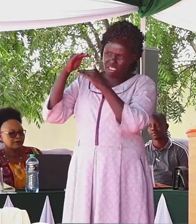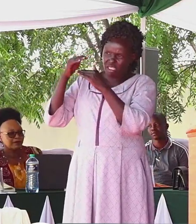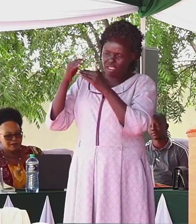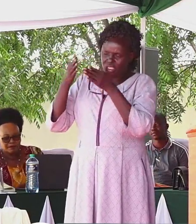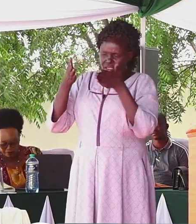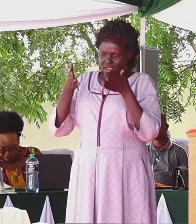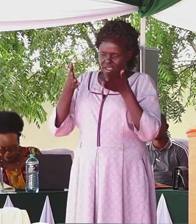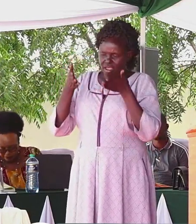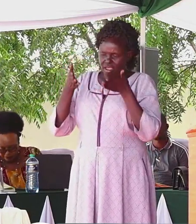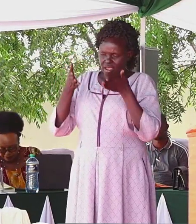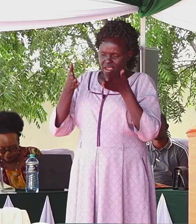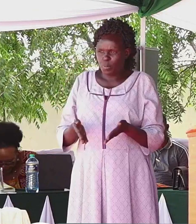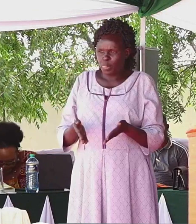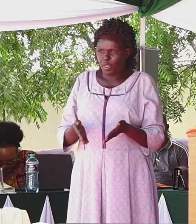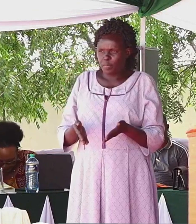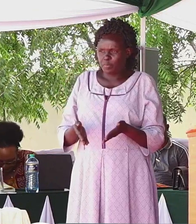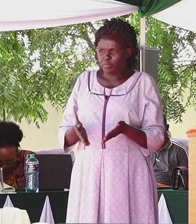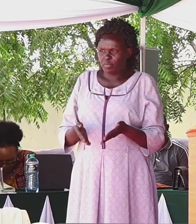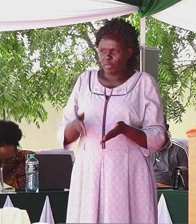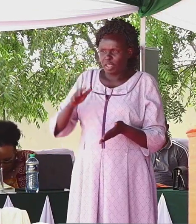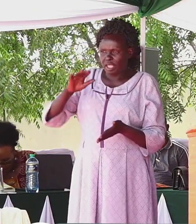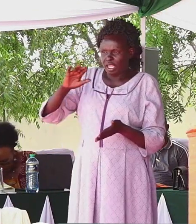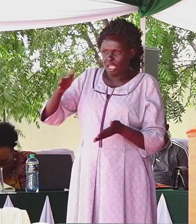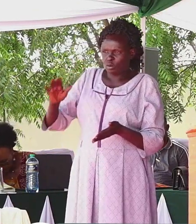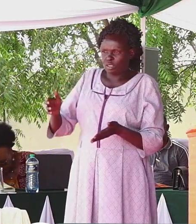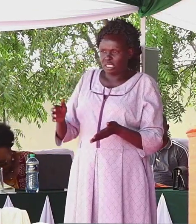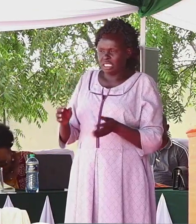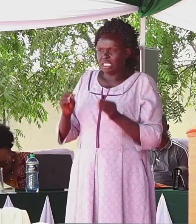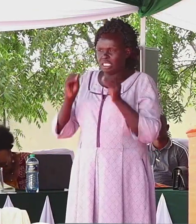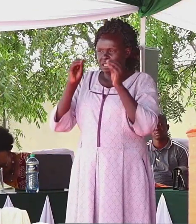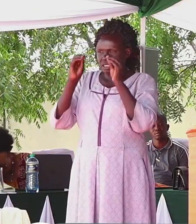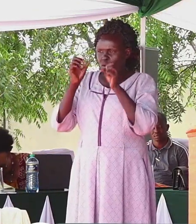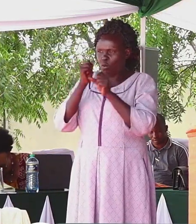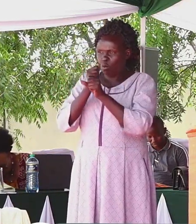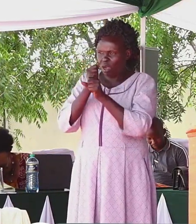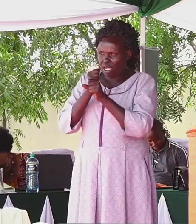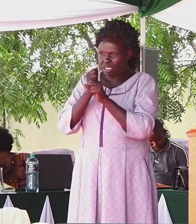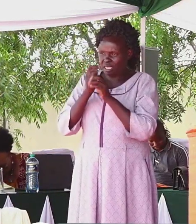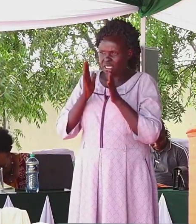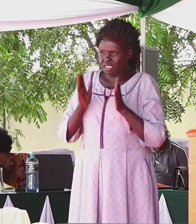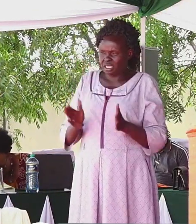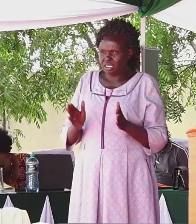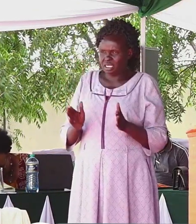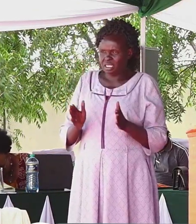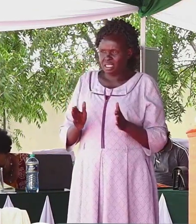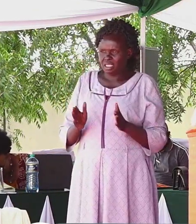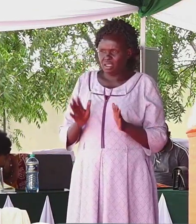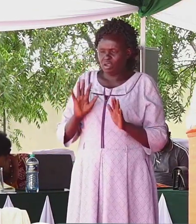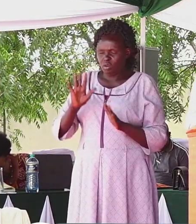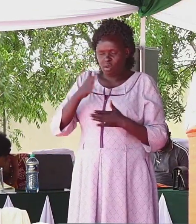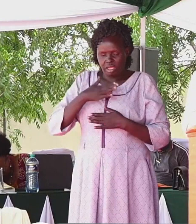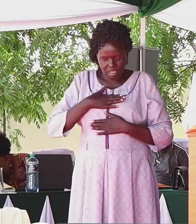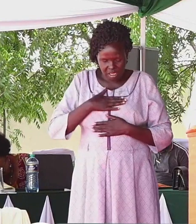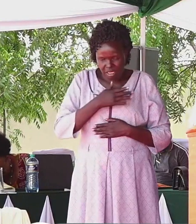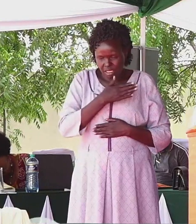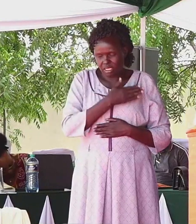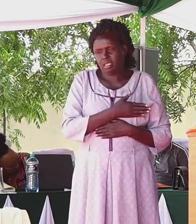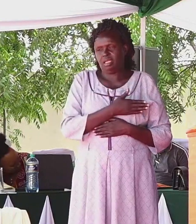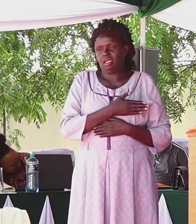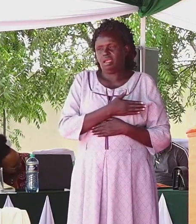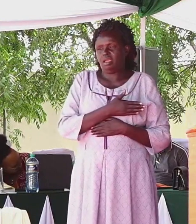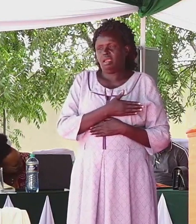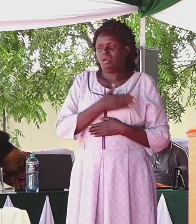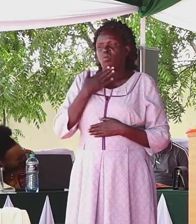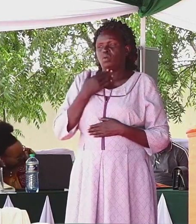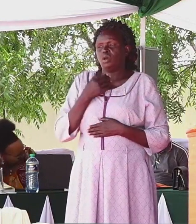here, the county staff. Your Excellency, I want to report to